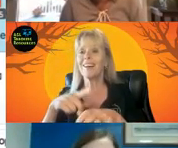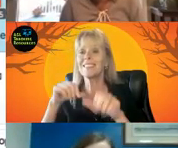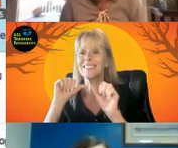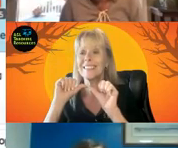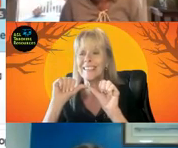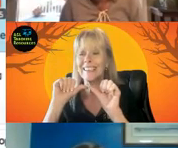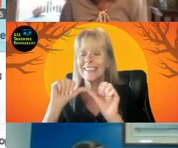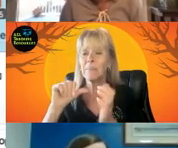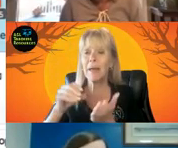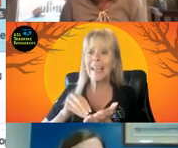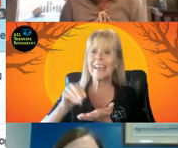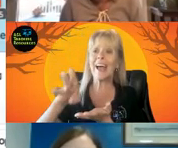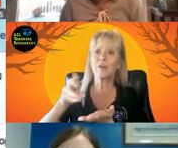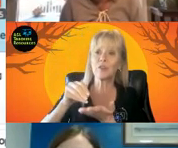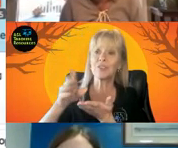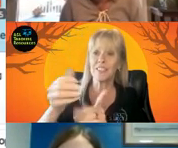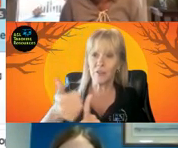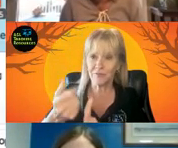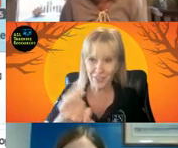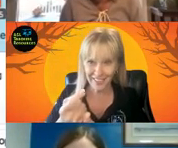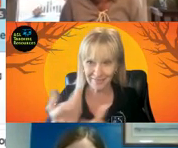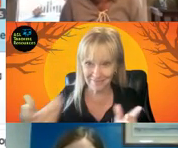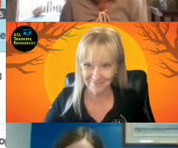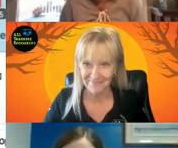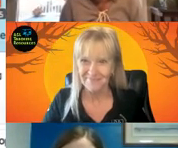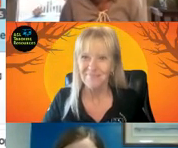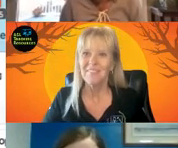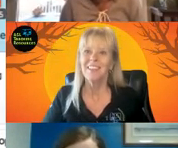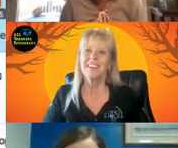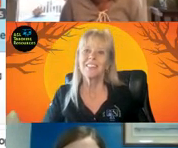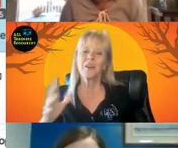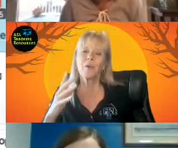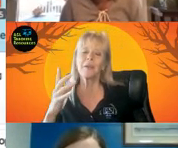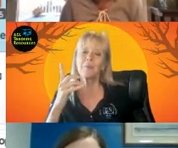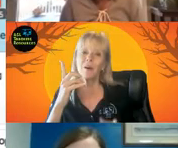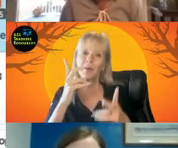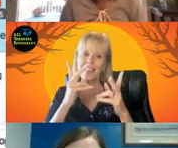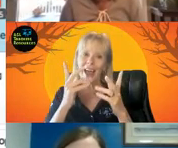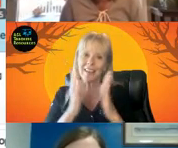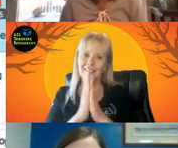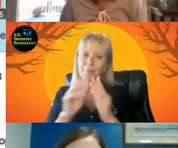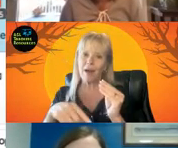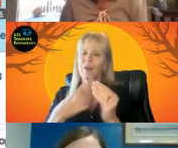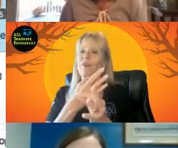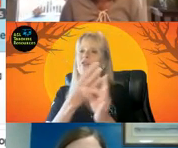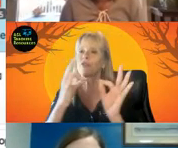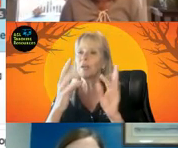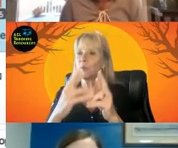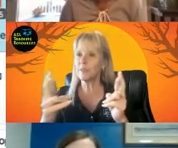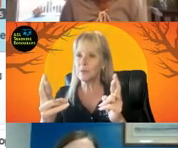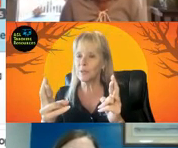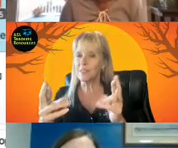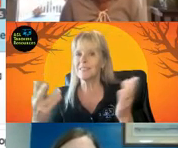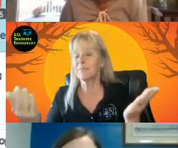you're constantly paying out yourself, right? So people always ask about